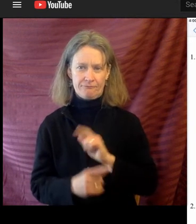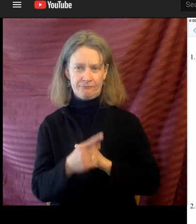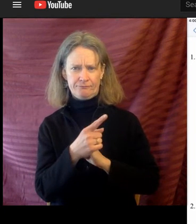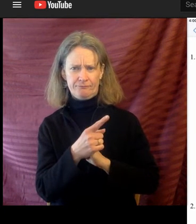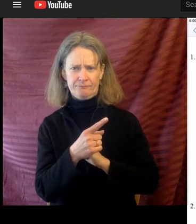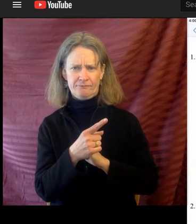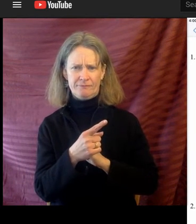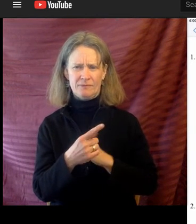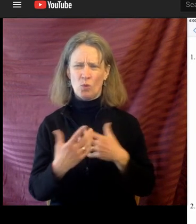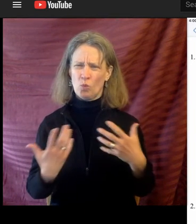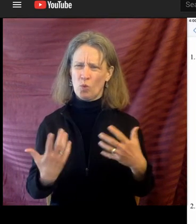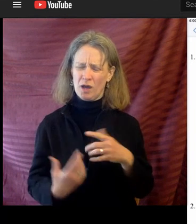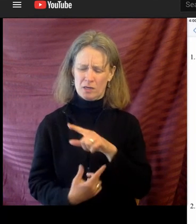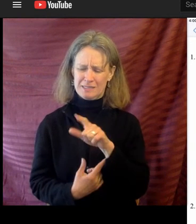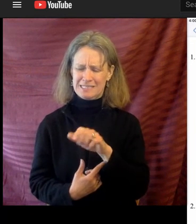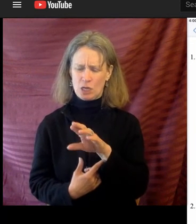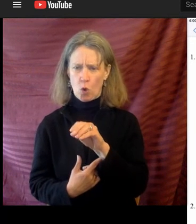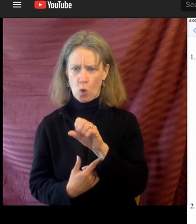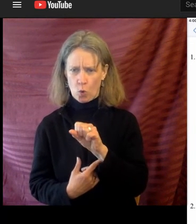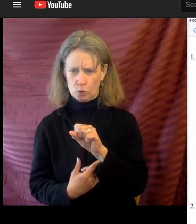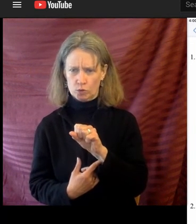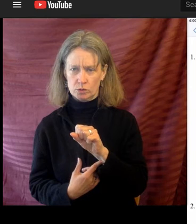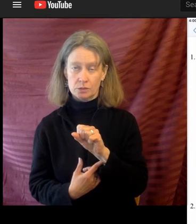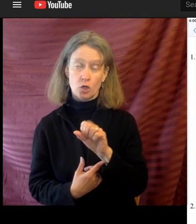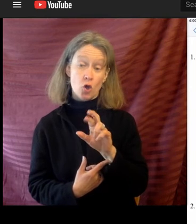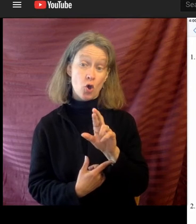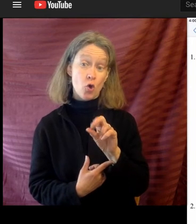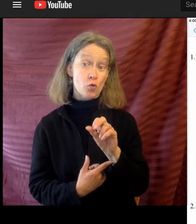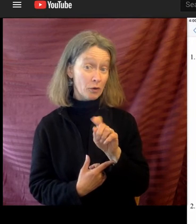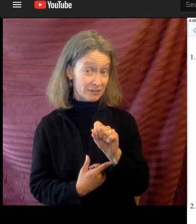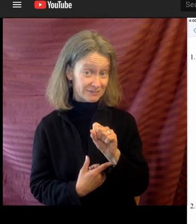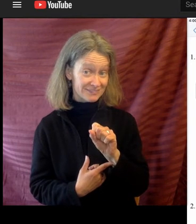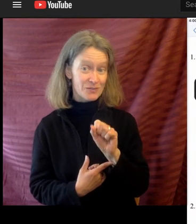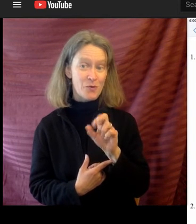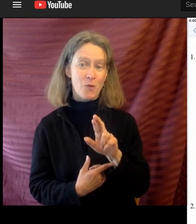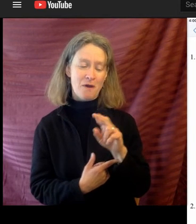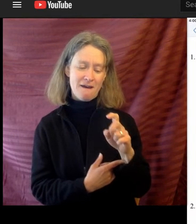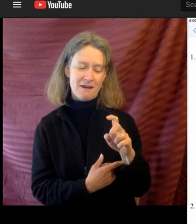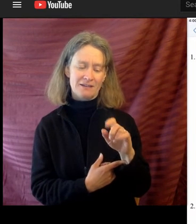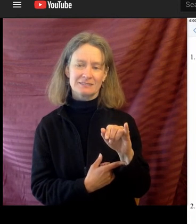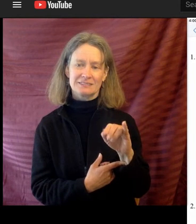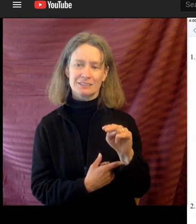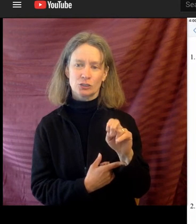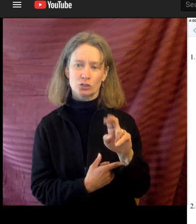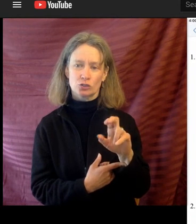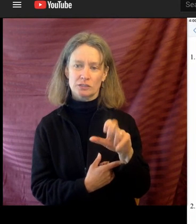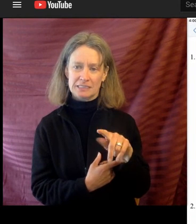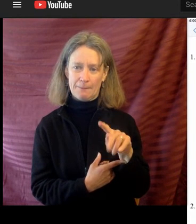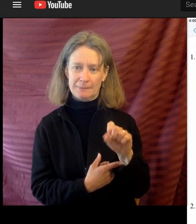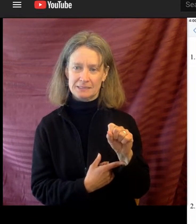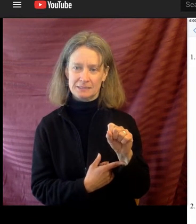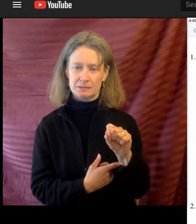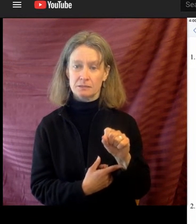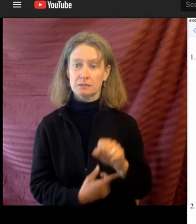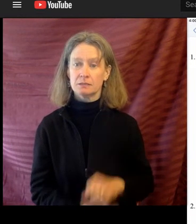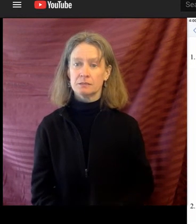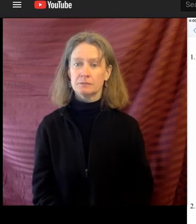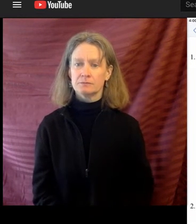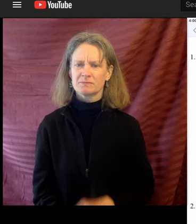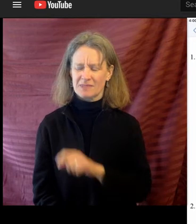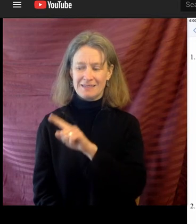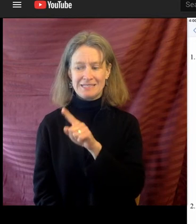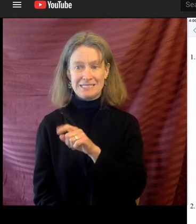zeros, roots, or x-intercepts? The zeros, which are known as the